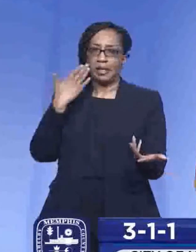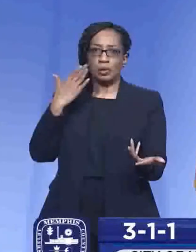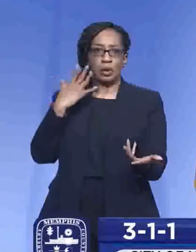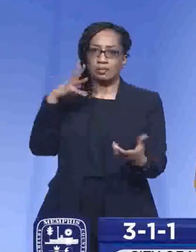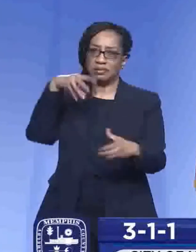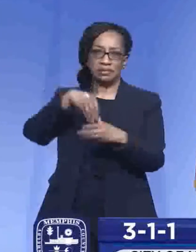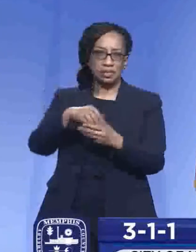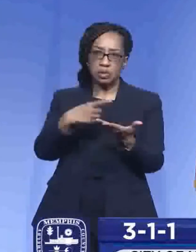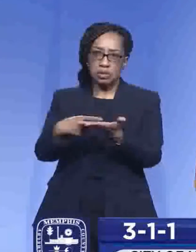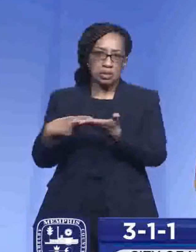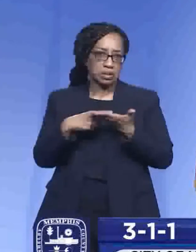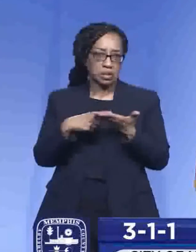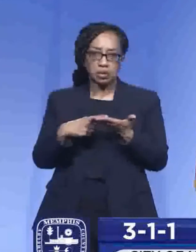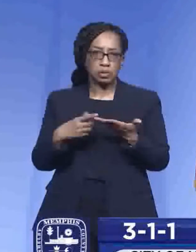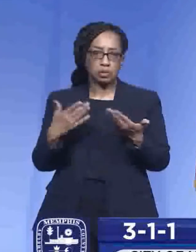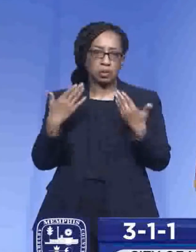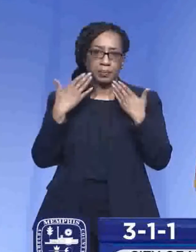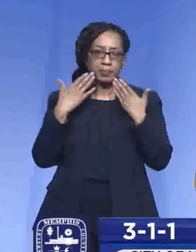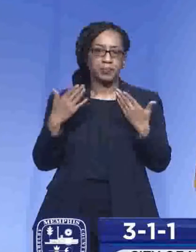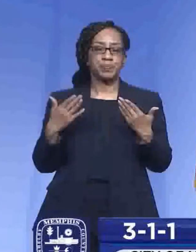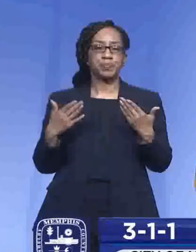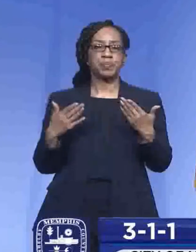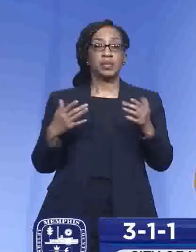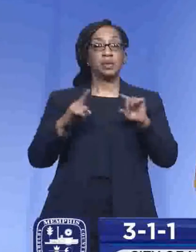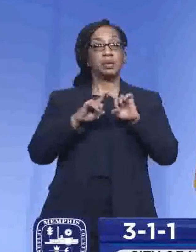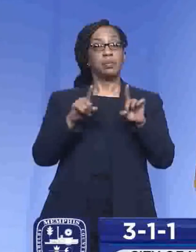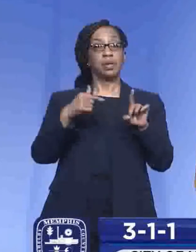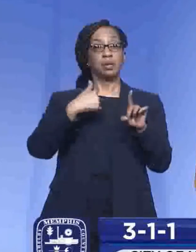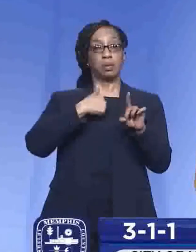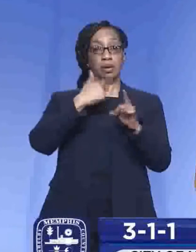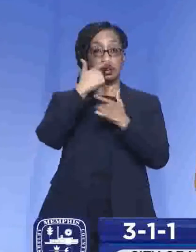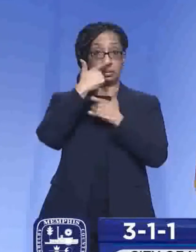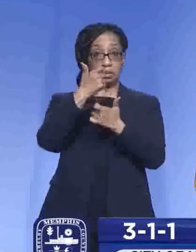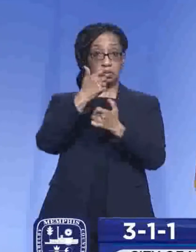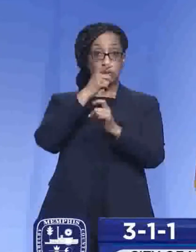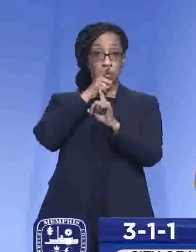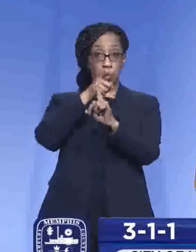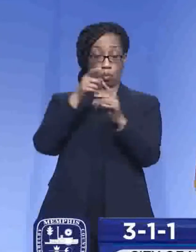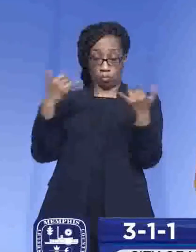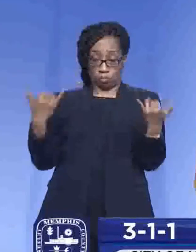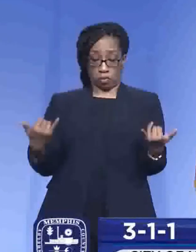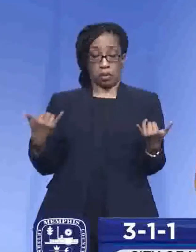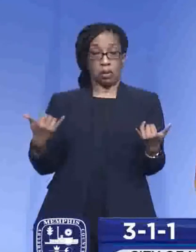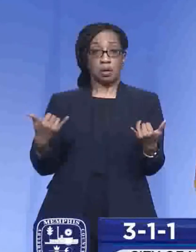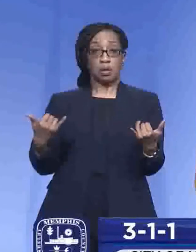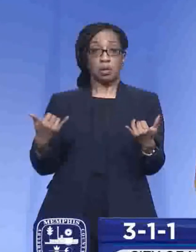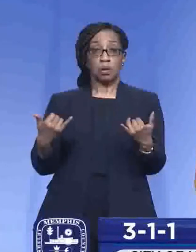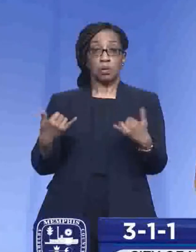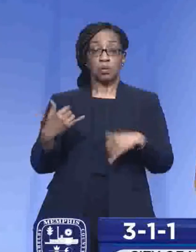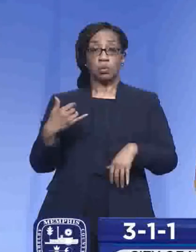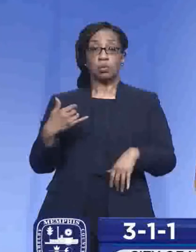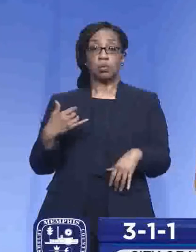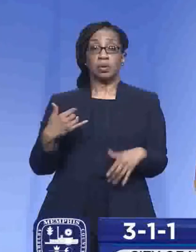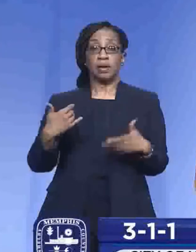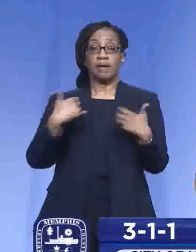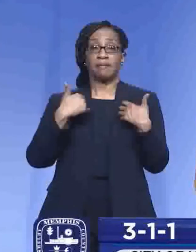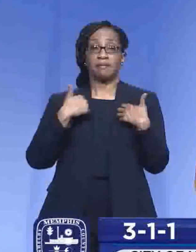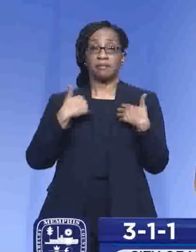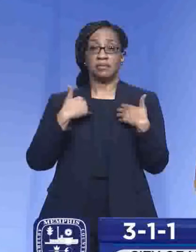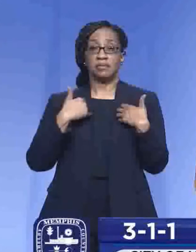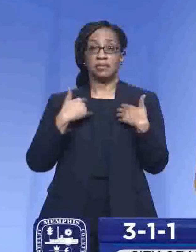to be quite honest, but I'm most interested in today. We know that we had an inventory